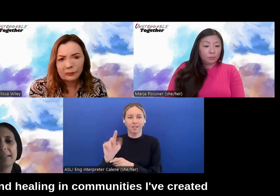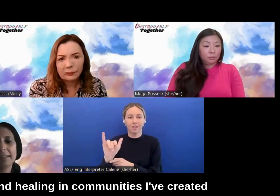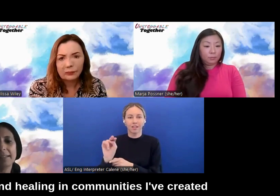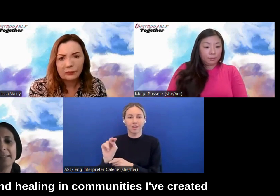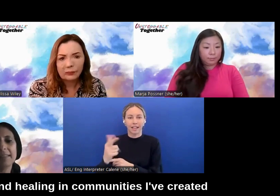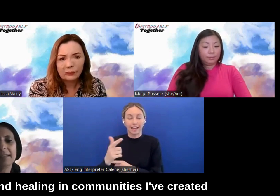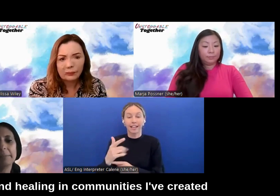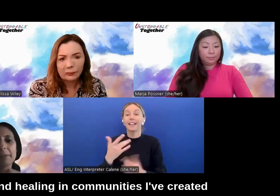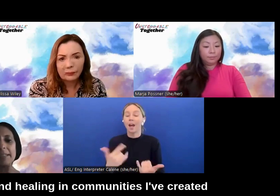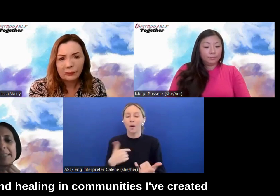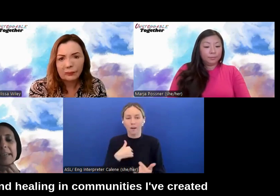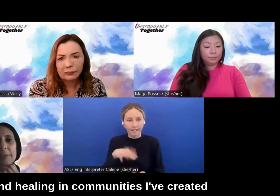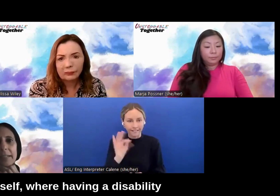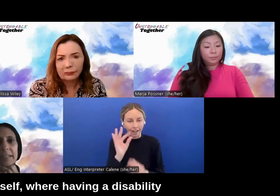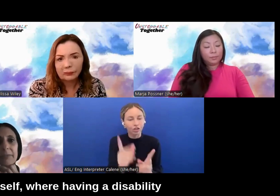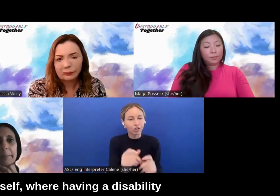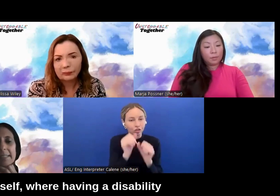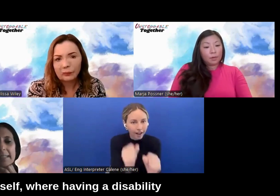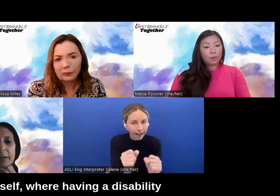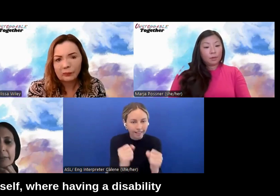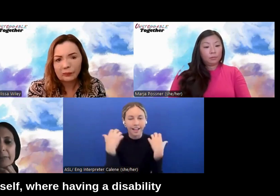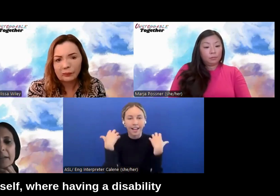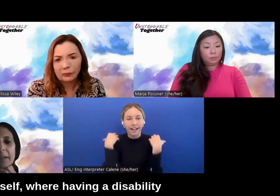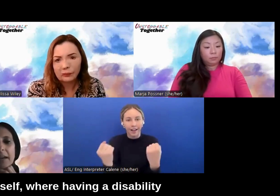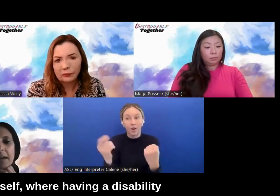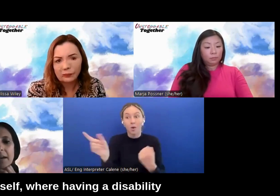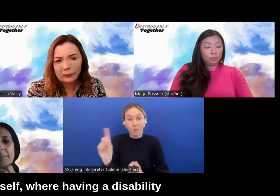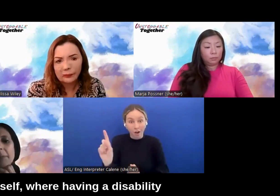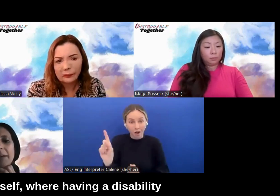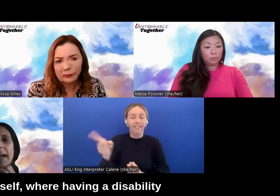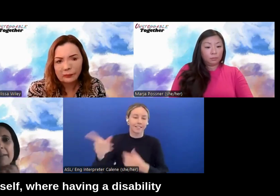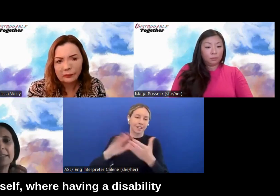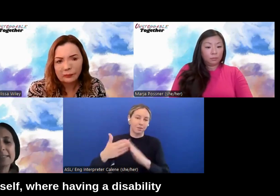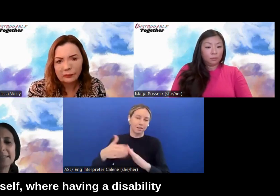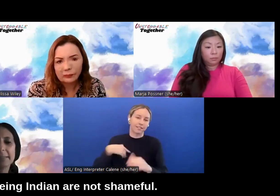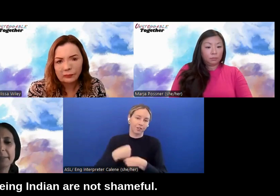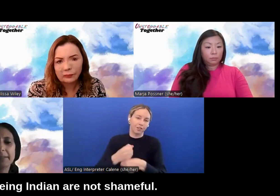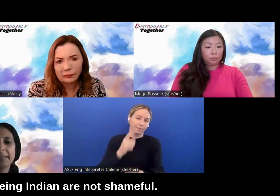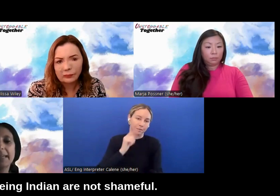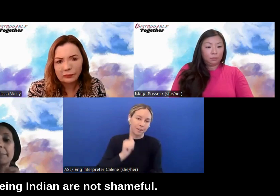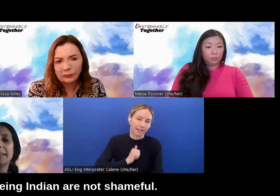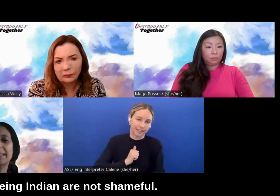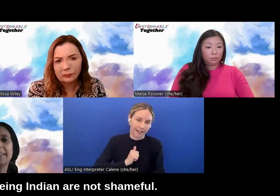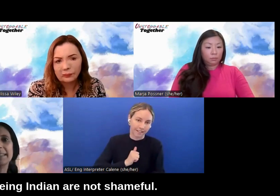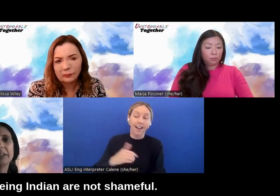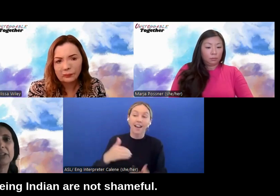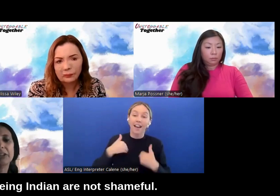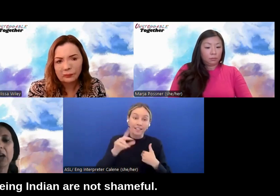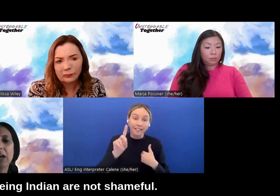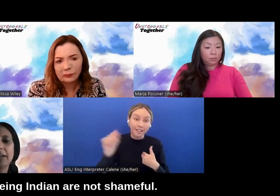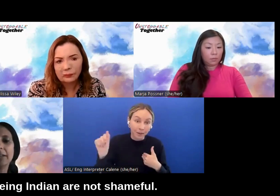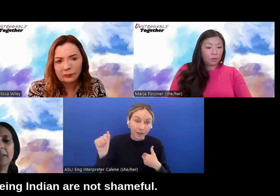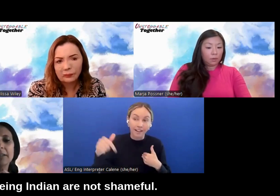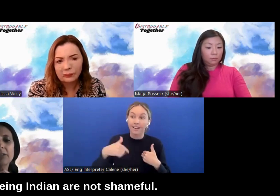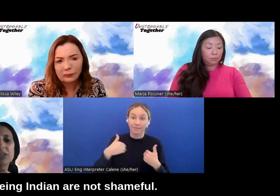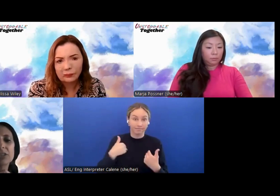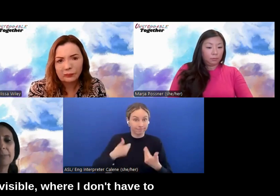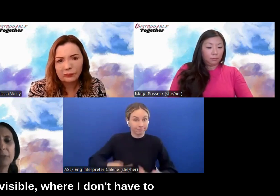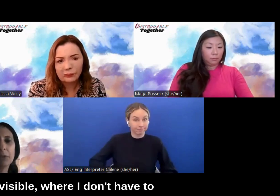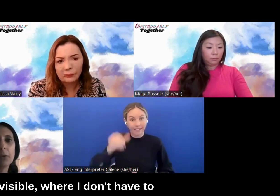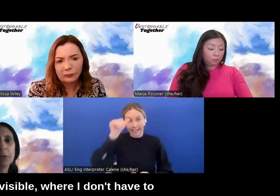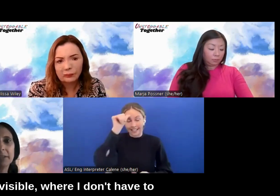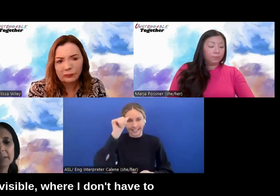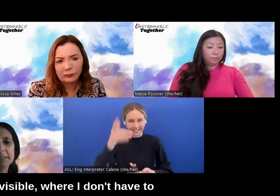and healing in the communities I've created for myself, where having a disability and being Indian are not